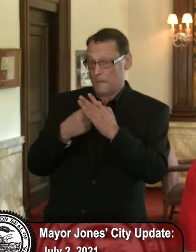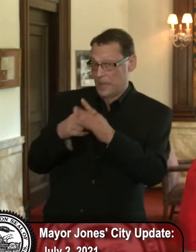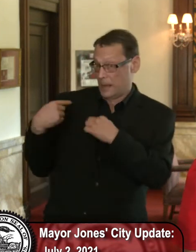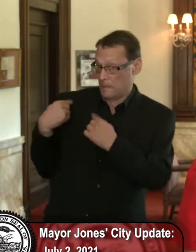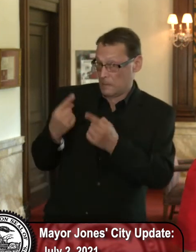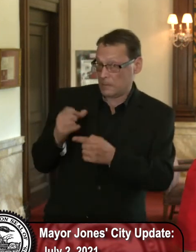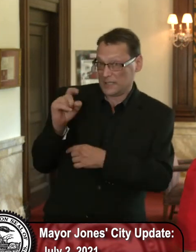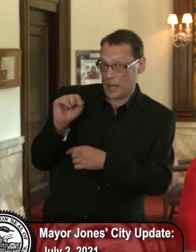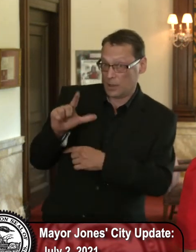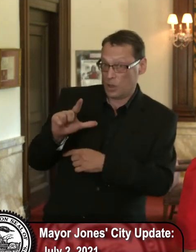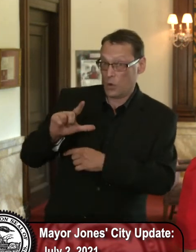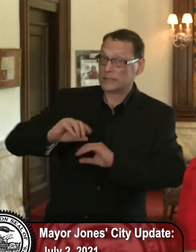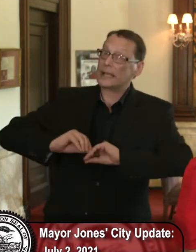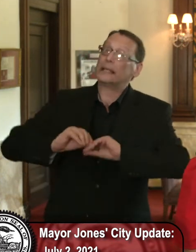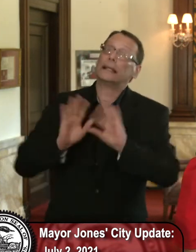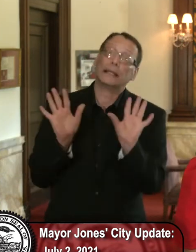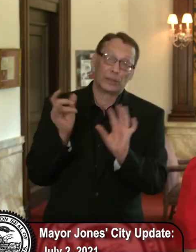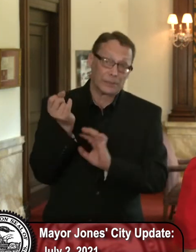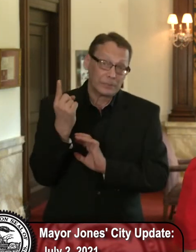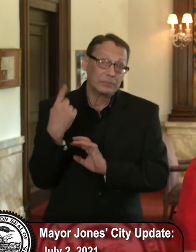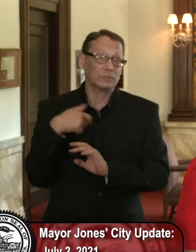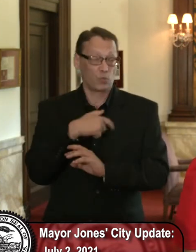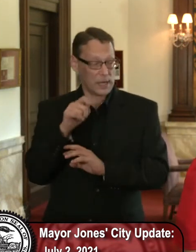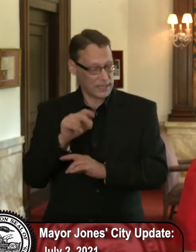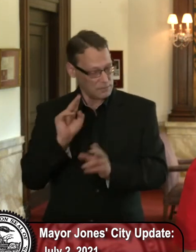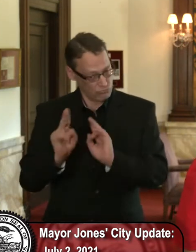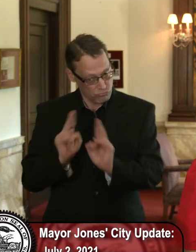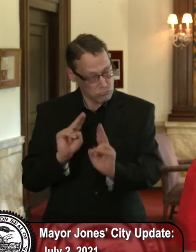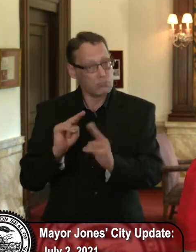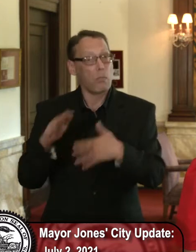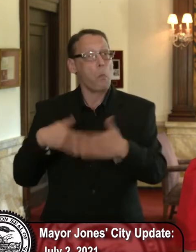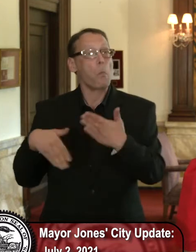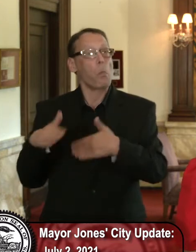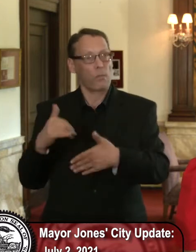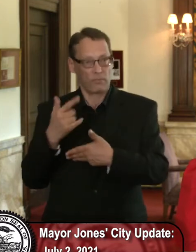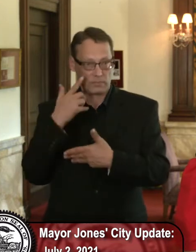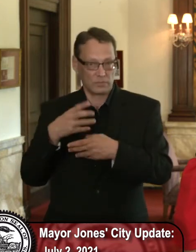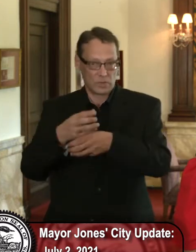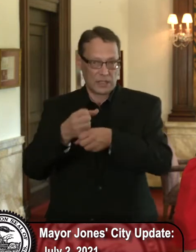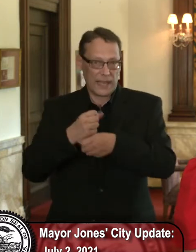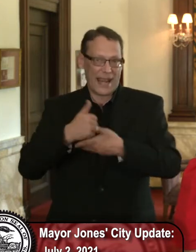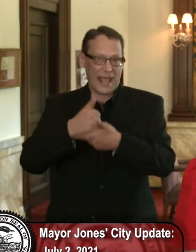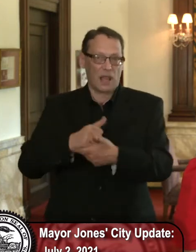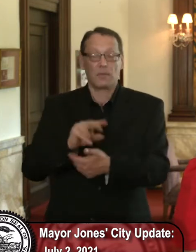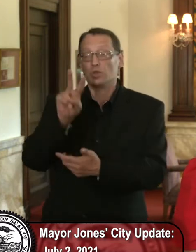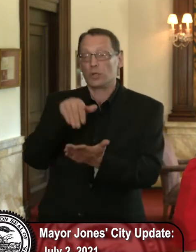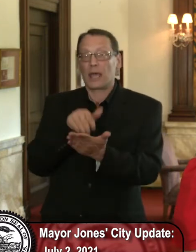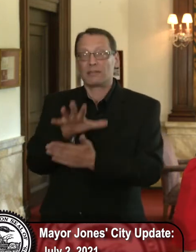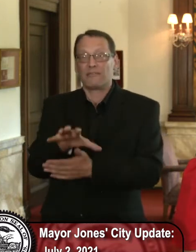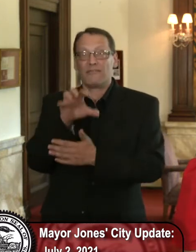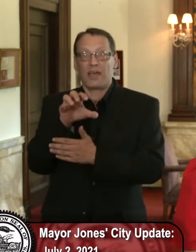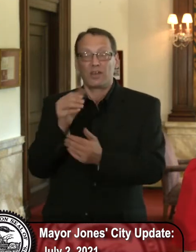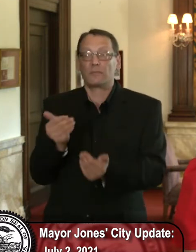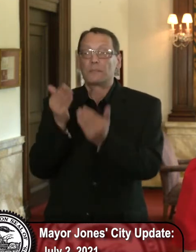Louisans have made clear that we need to move quickly to get them relief. More than 2,500 of you submitted